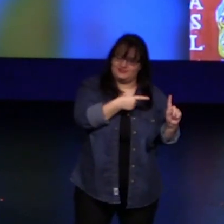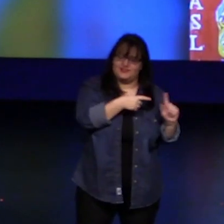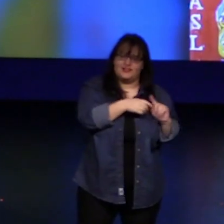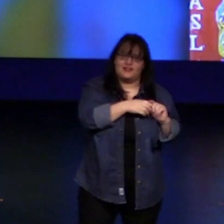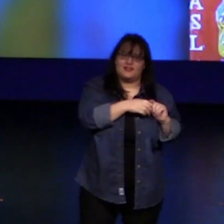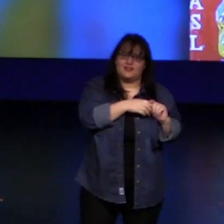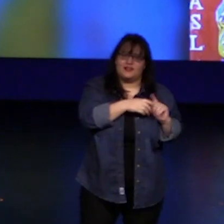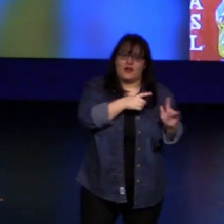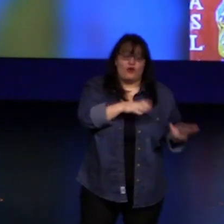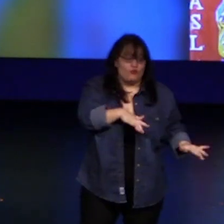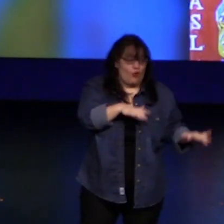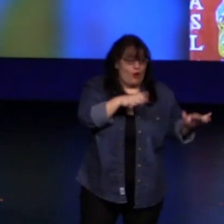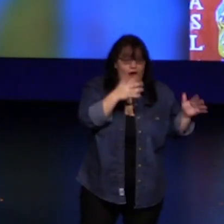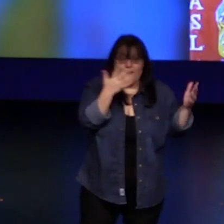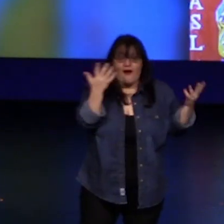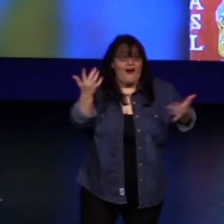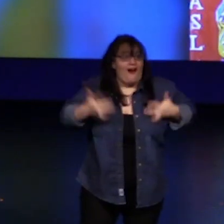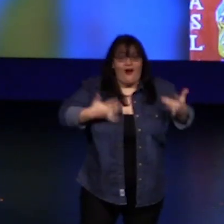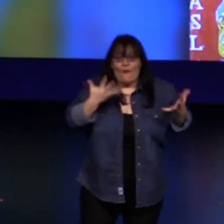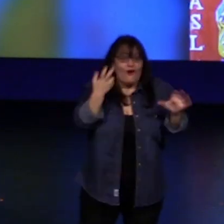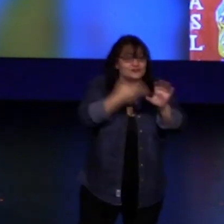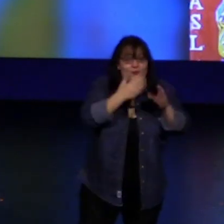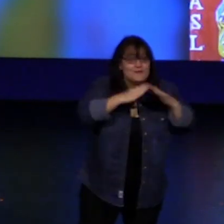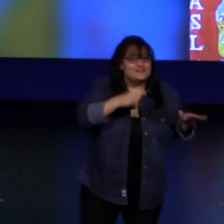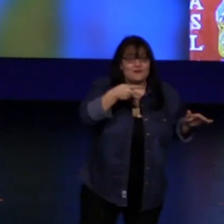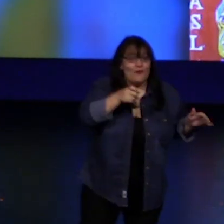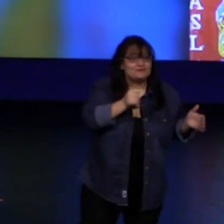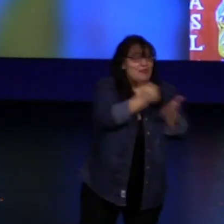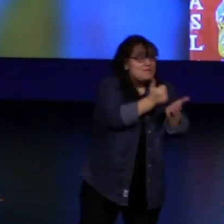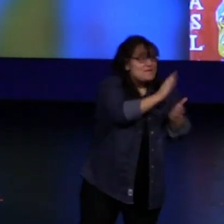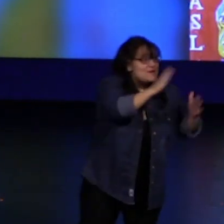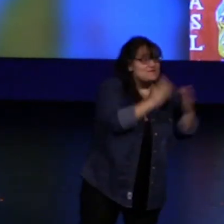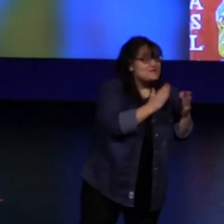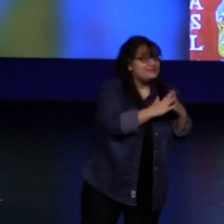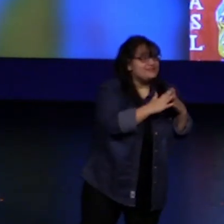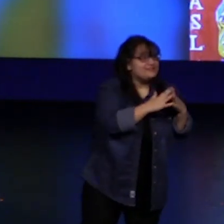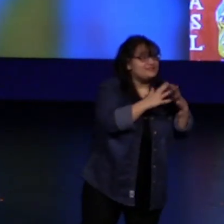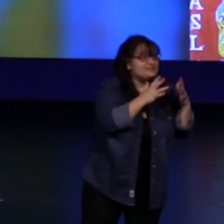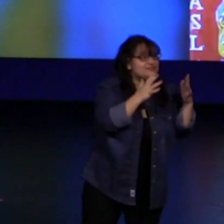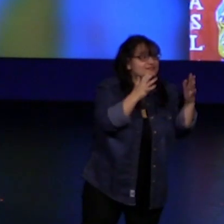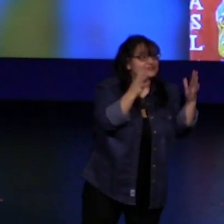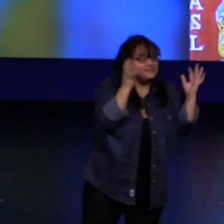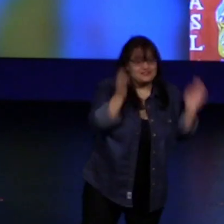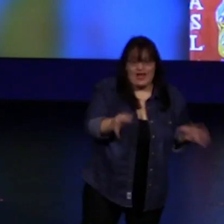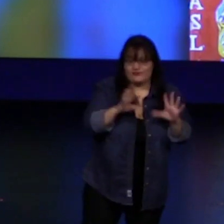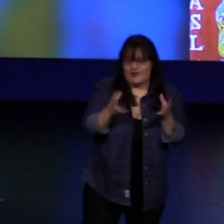But she's here. And she always wanted to join the Peace Corps and help people,